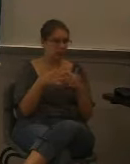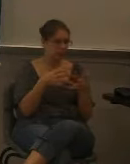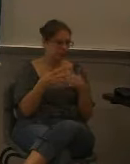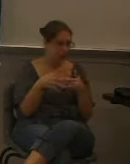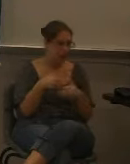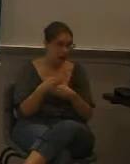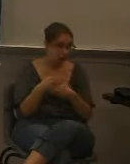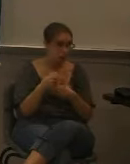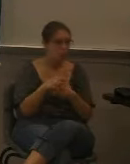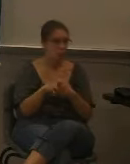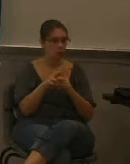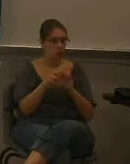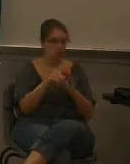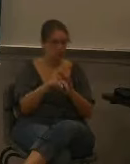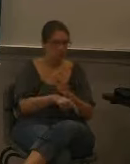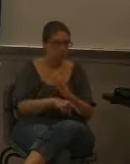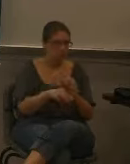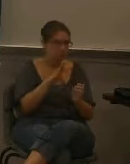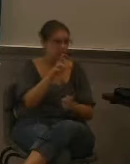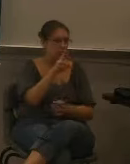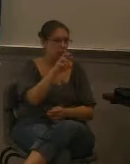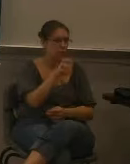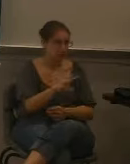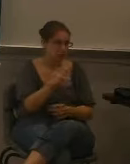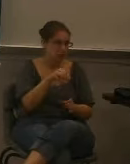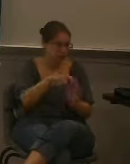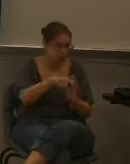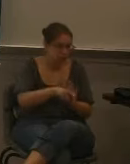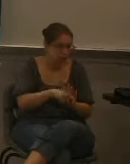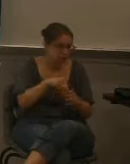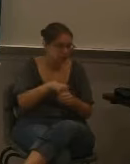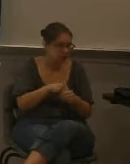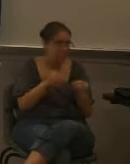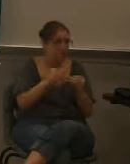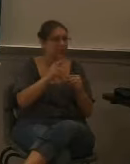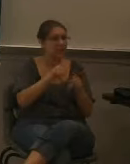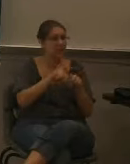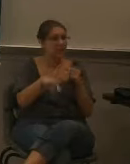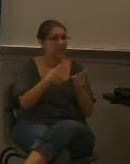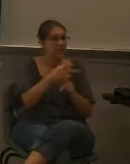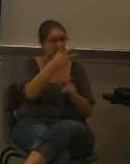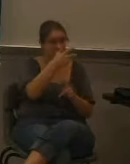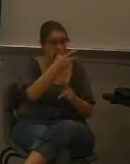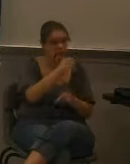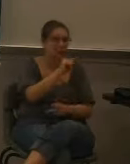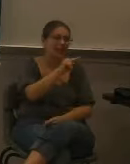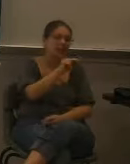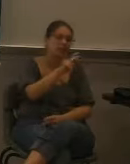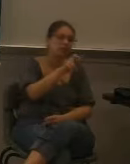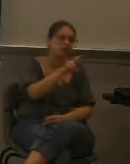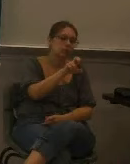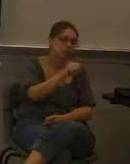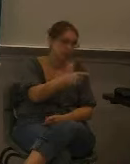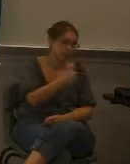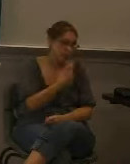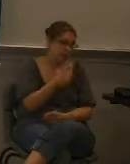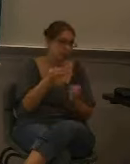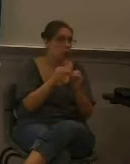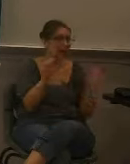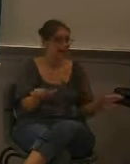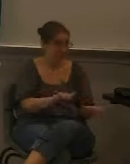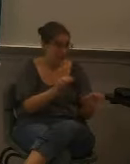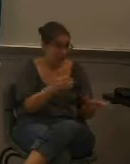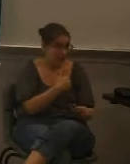prey or to burrow in. And the more different types of invertebrates you have in there, the more activity there is, and